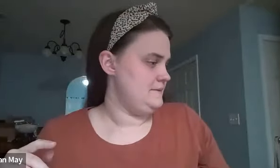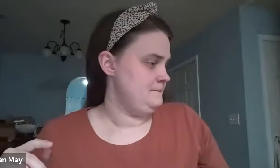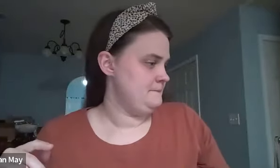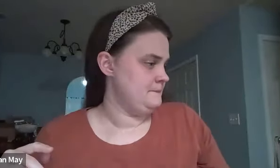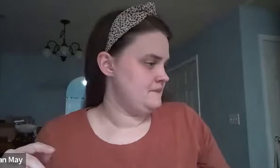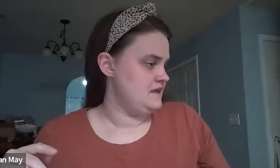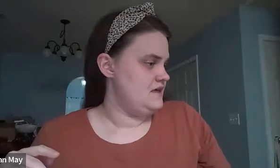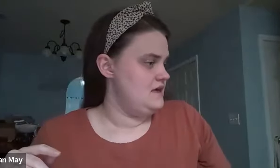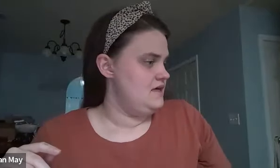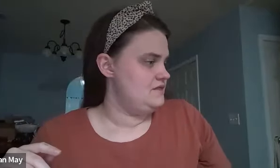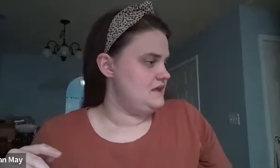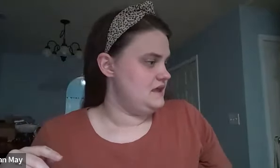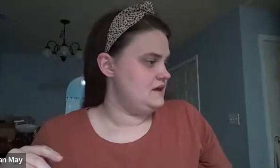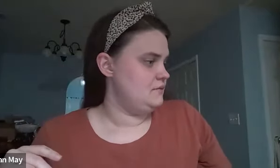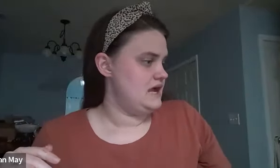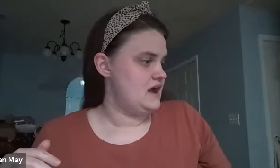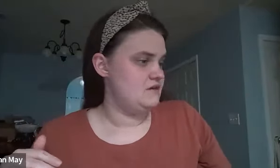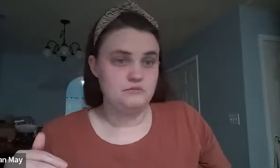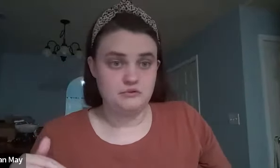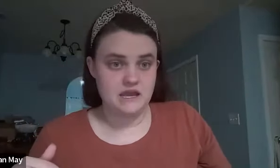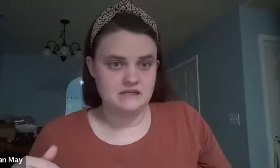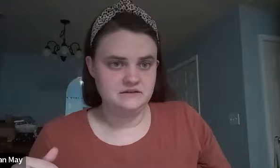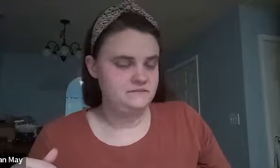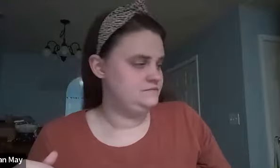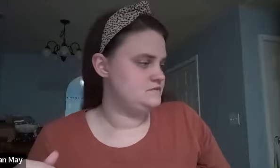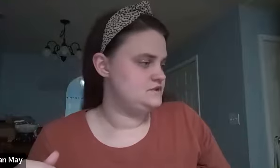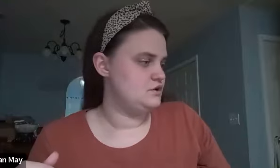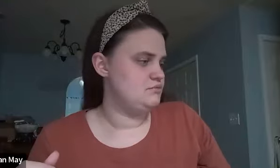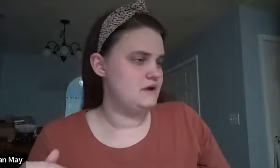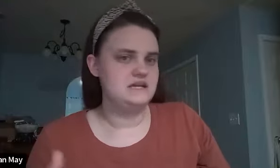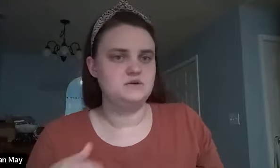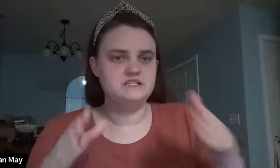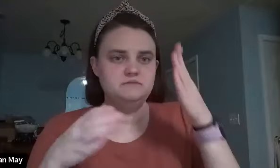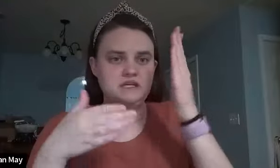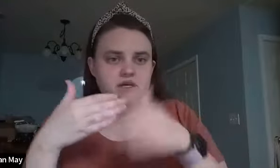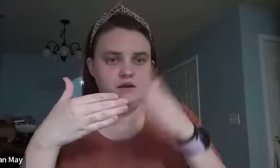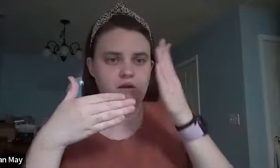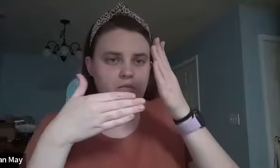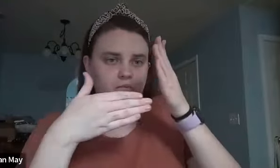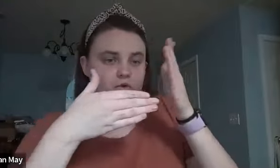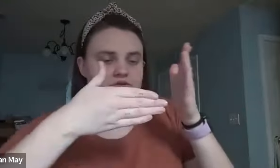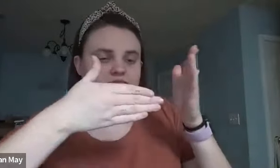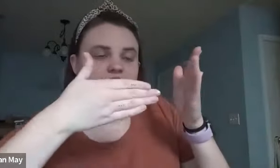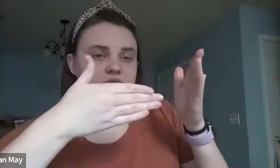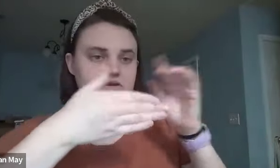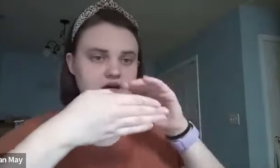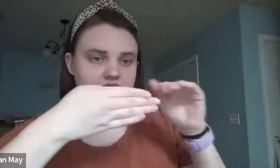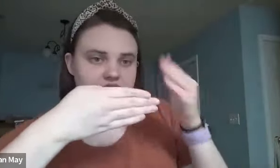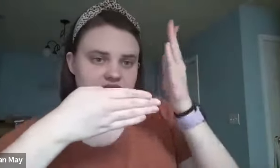Okay. Then we have bread. So bread is going to be, whoops, you're going to have this and